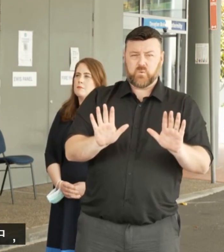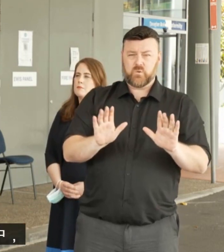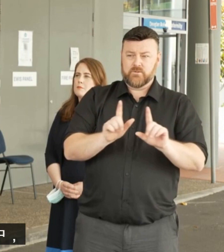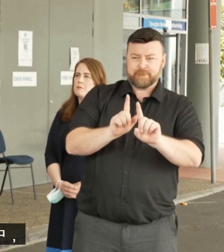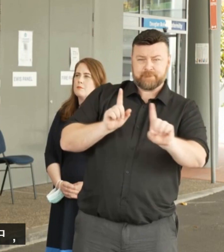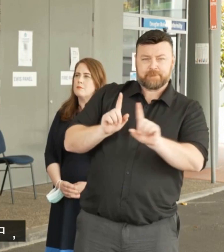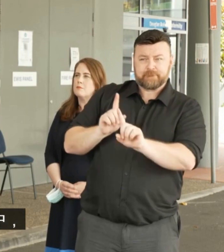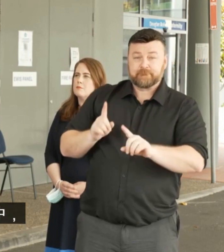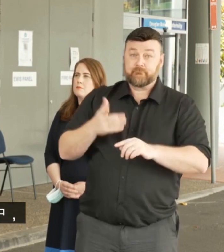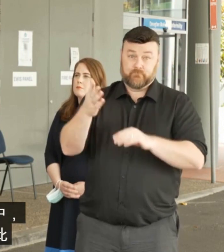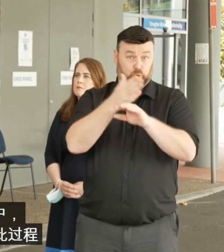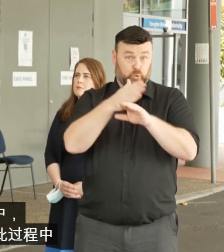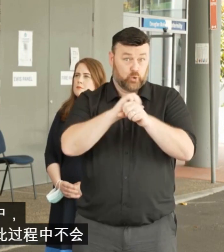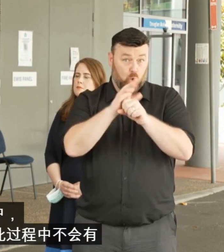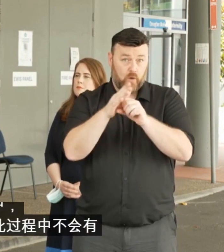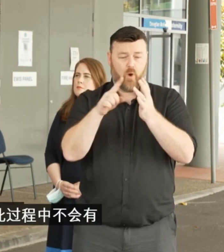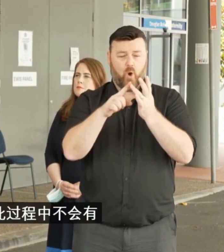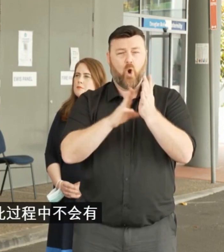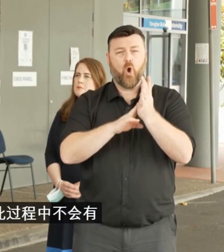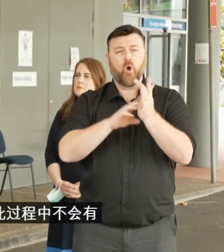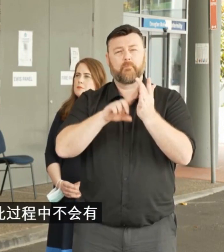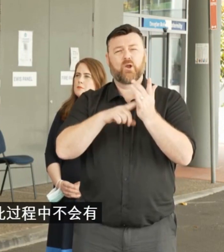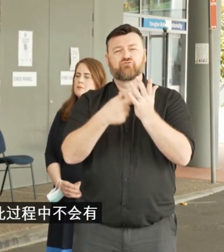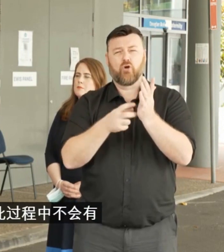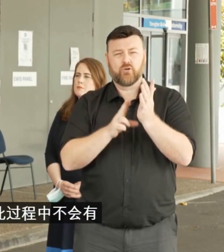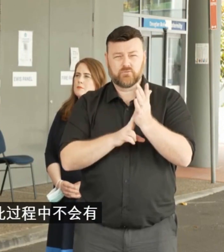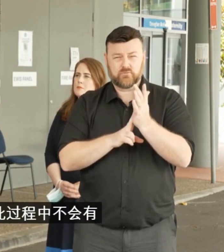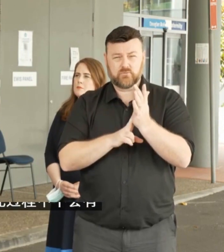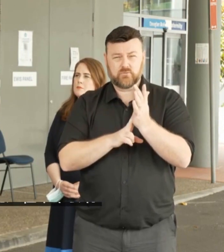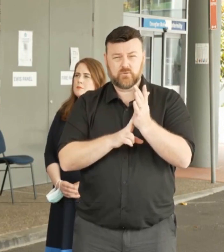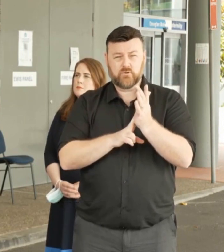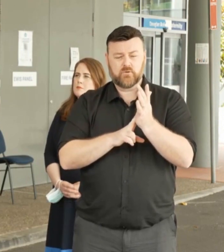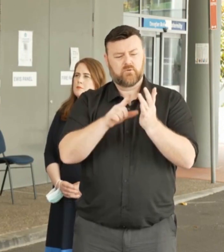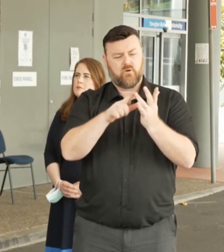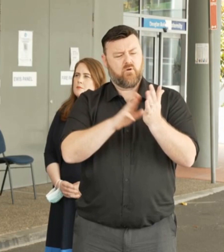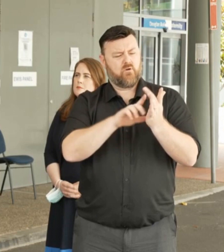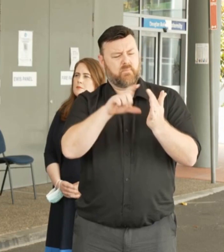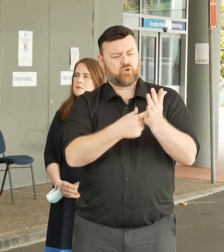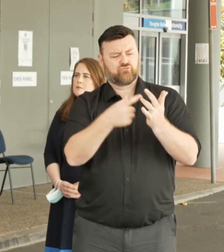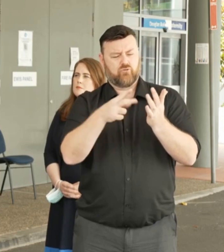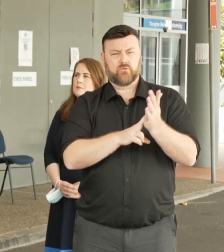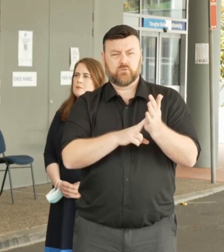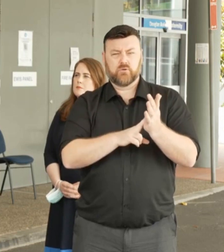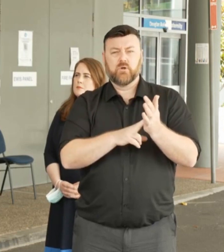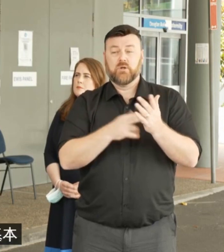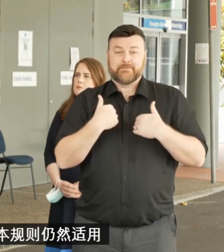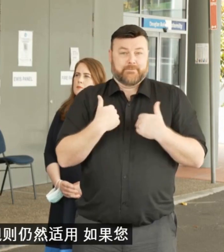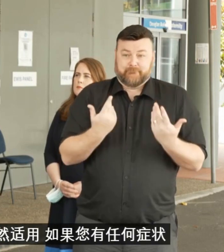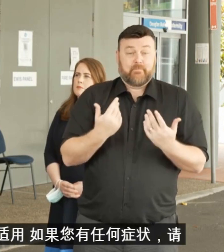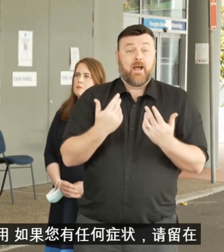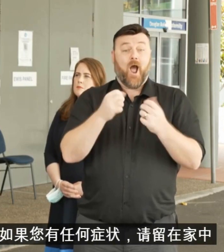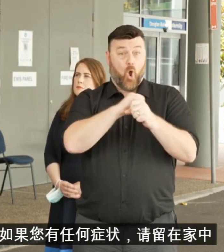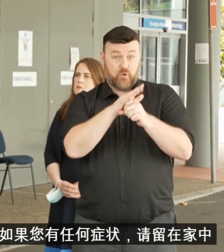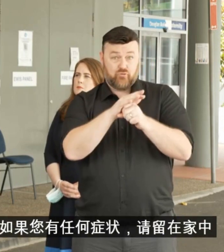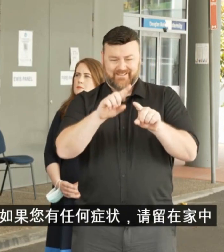variant, Omicron. We can't be sure that we won't have other variants along the way, but what we do know is the basic rules still apply. If you've got any